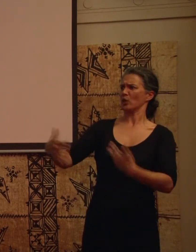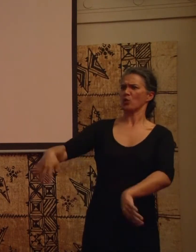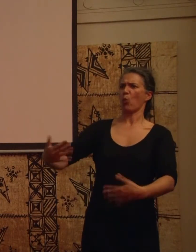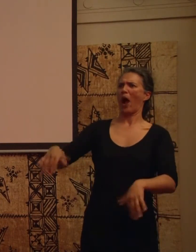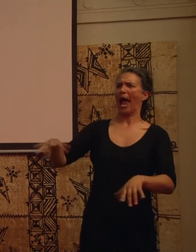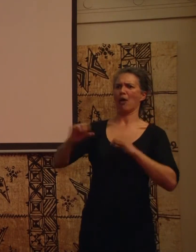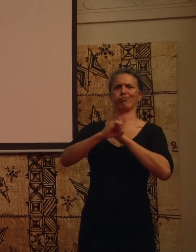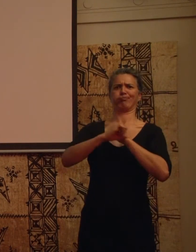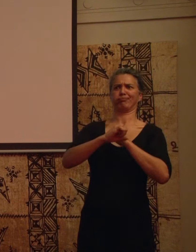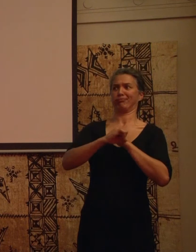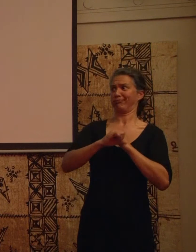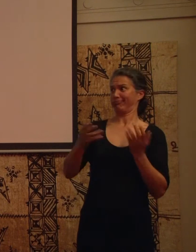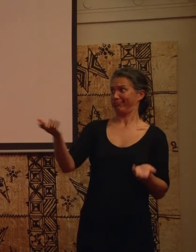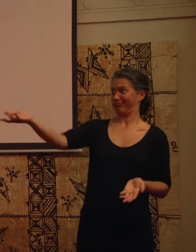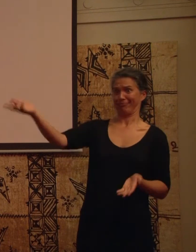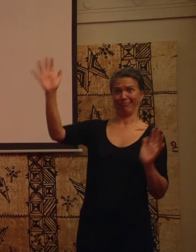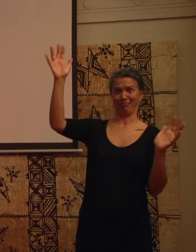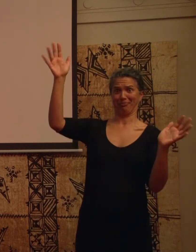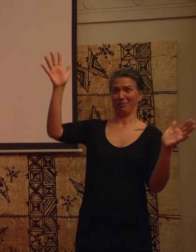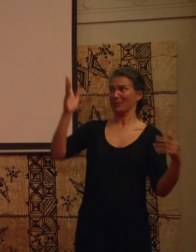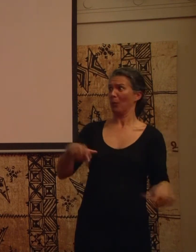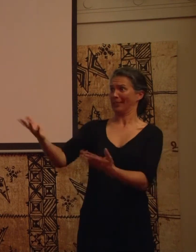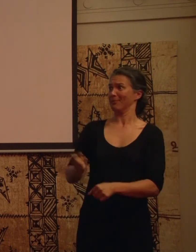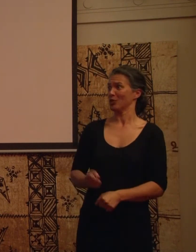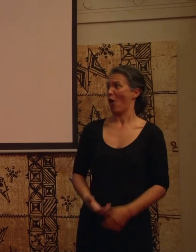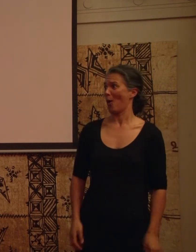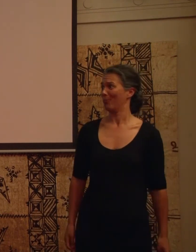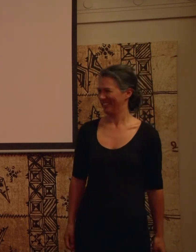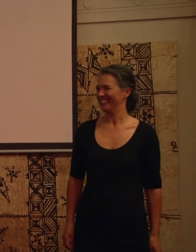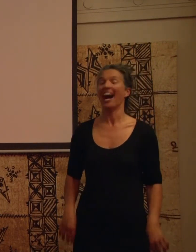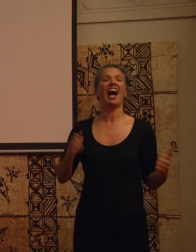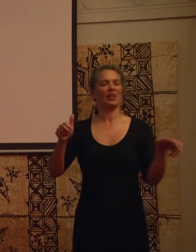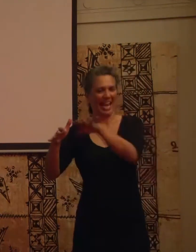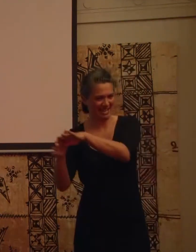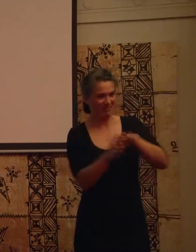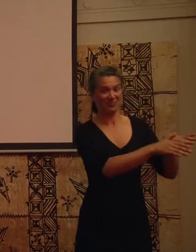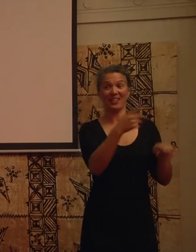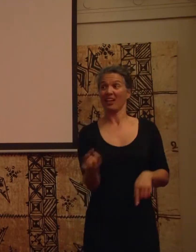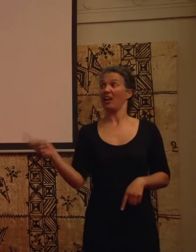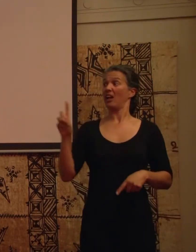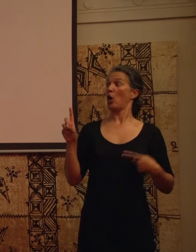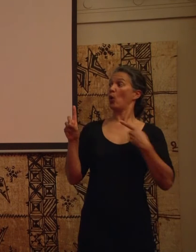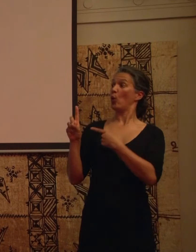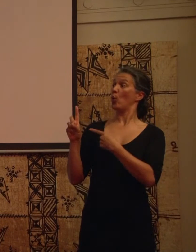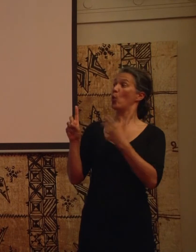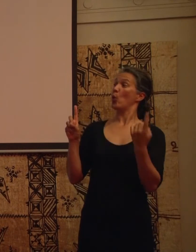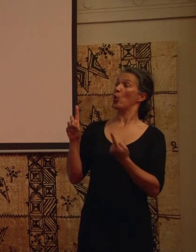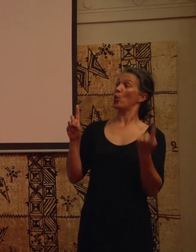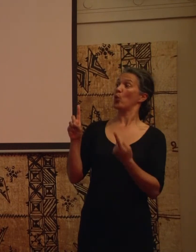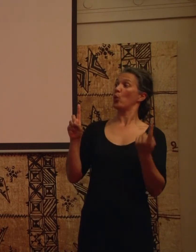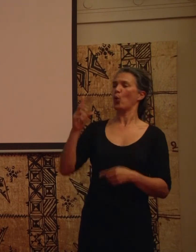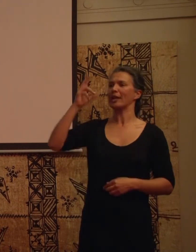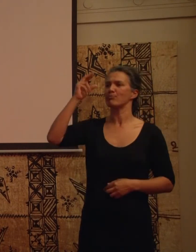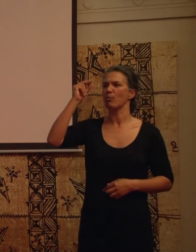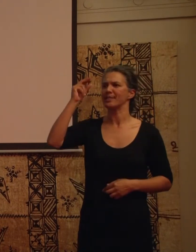for yourself, if that's what you want to make it, you know. Okay, next is Kim Robinson. And Kim Robinson is a well-known individual in the